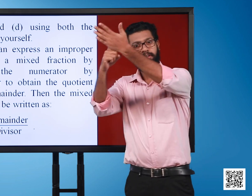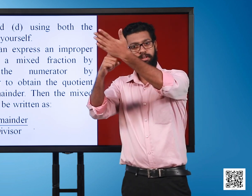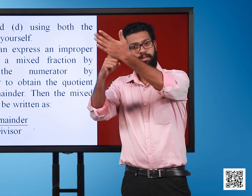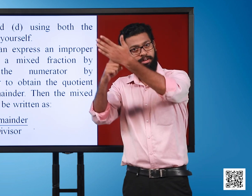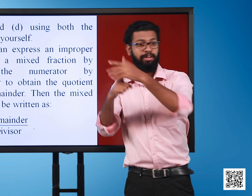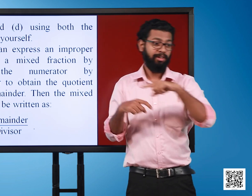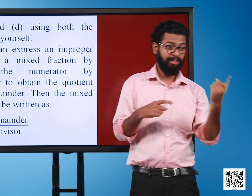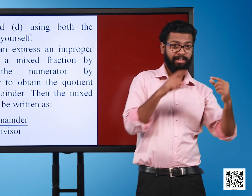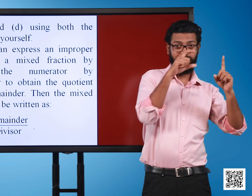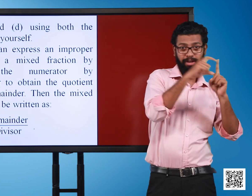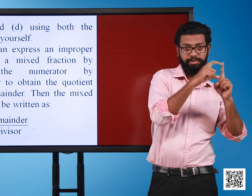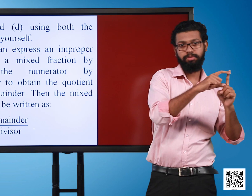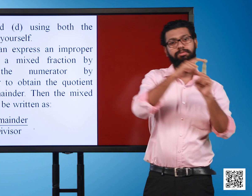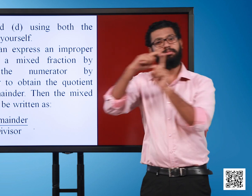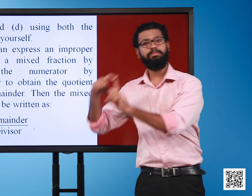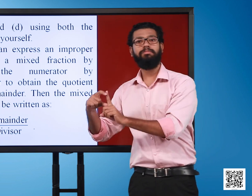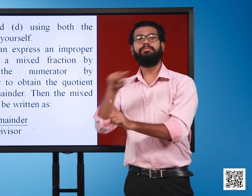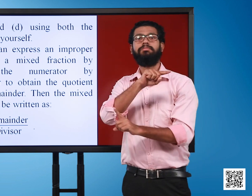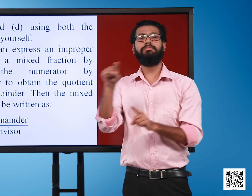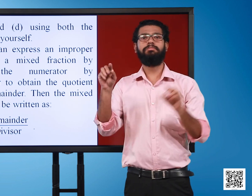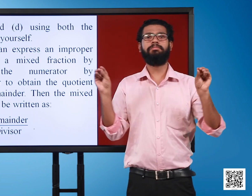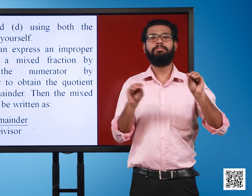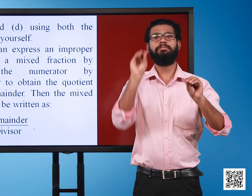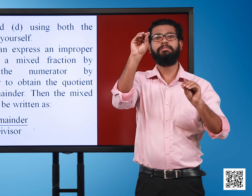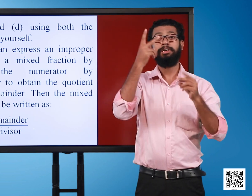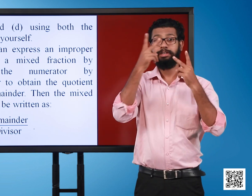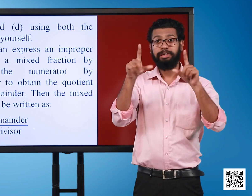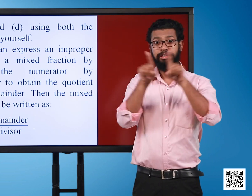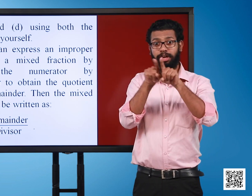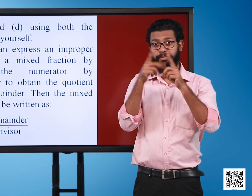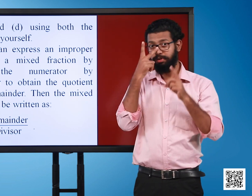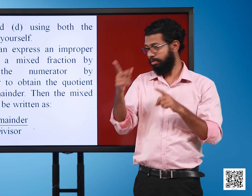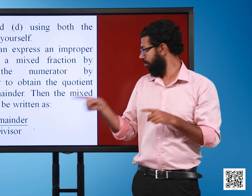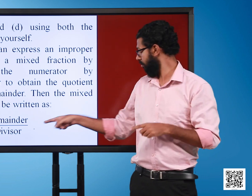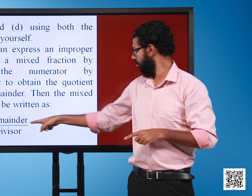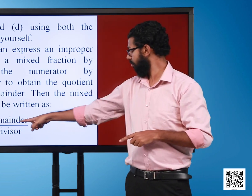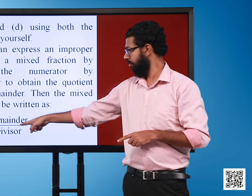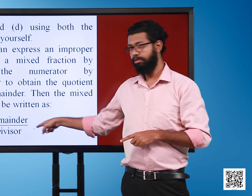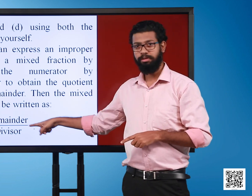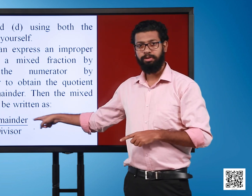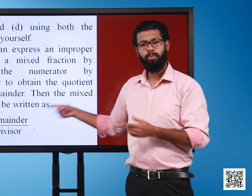Then, the mixed fraction will be written as quotient remainder upon divisor.